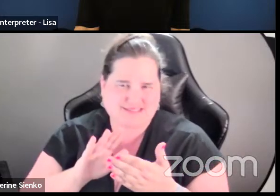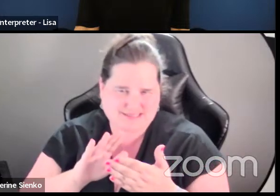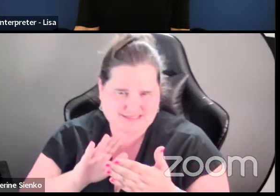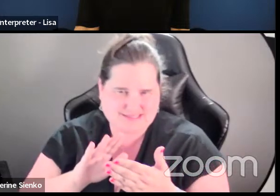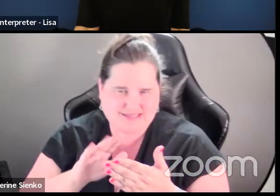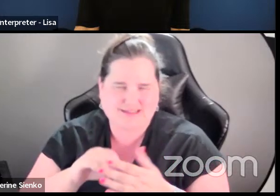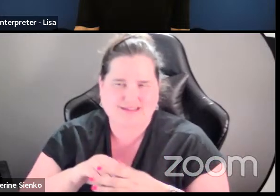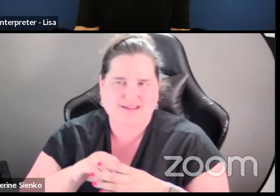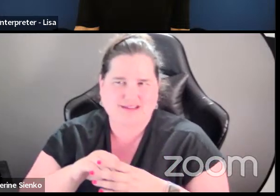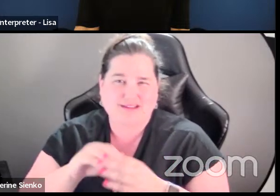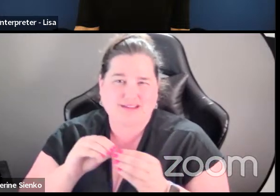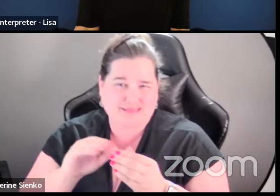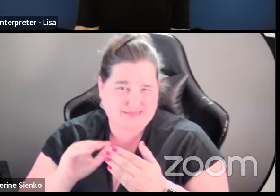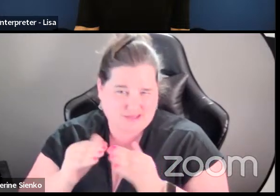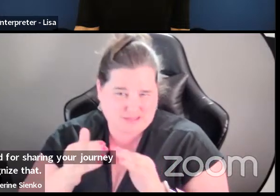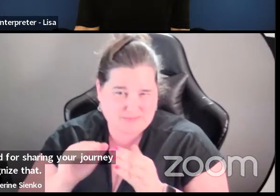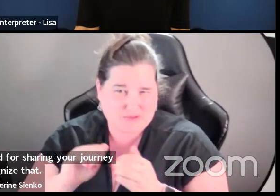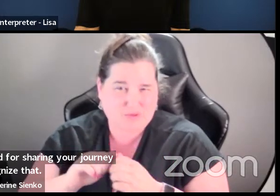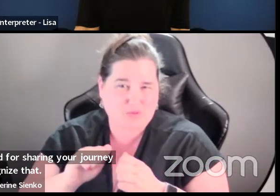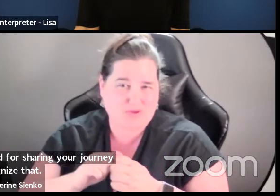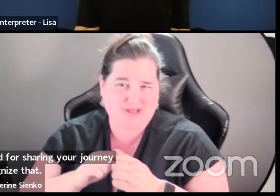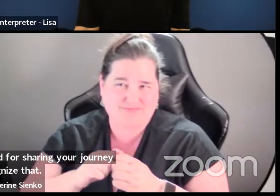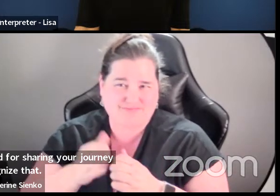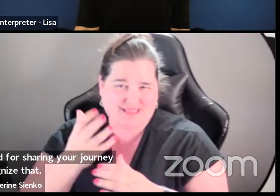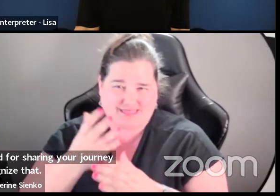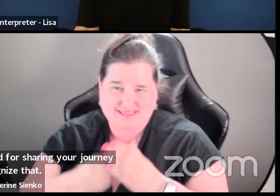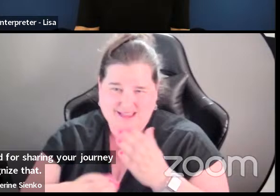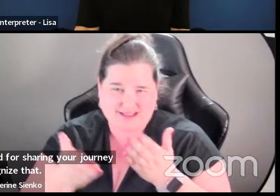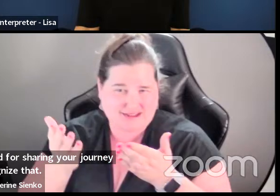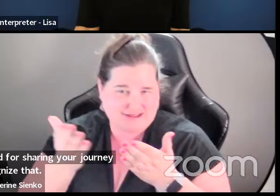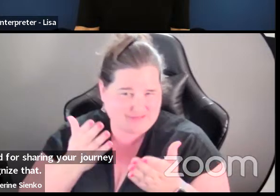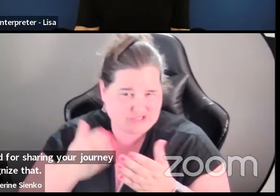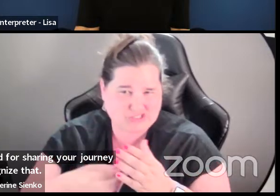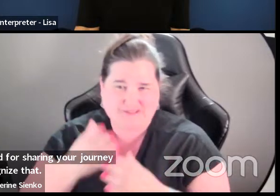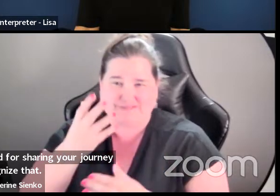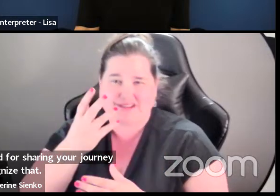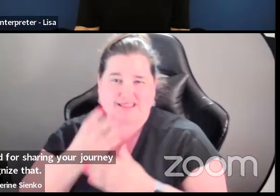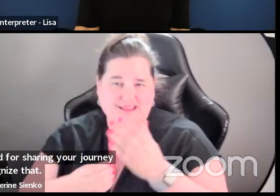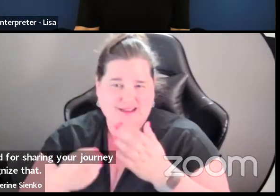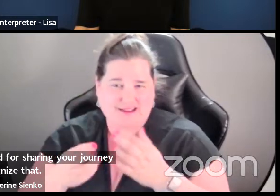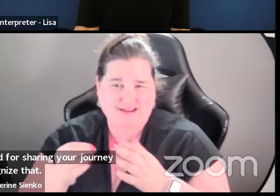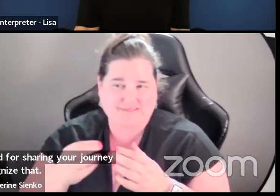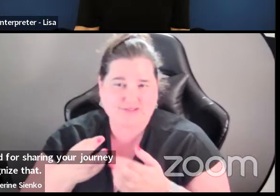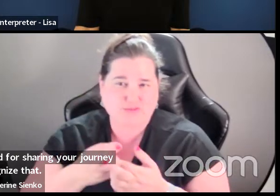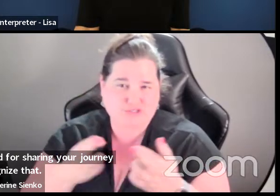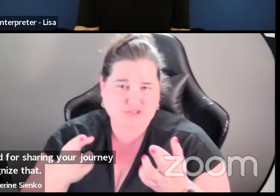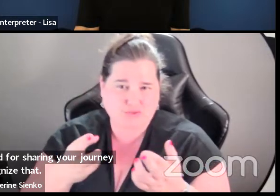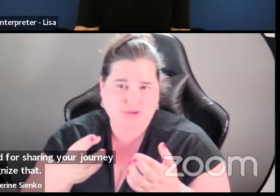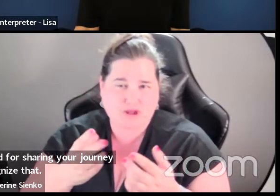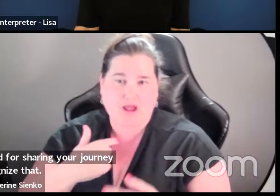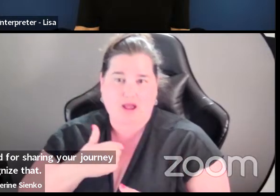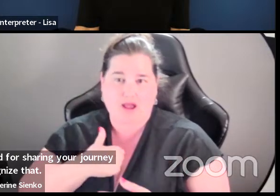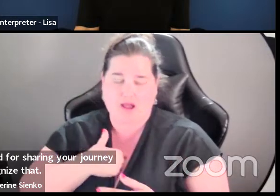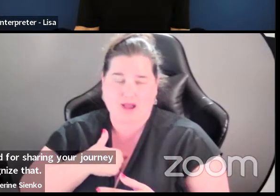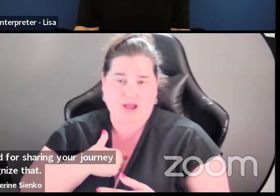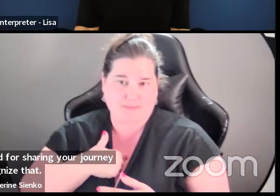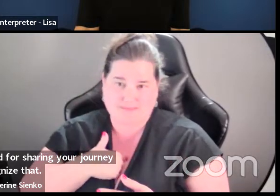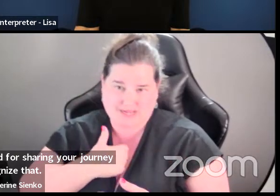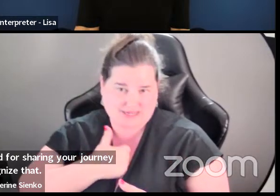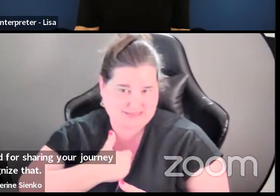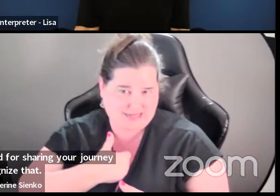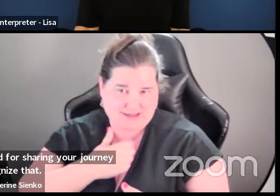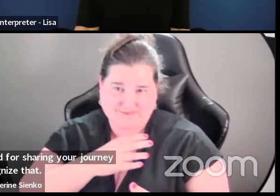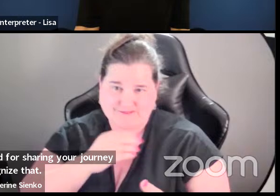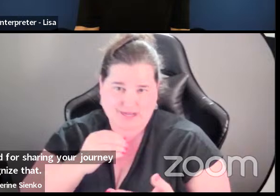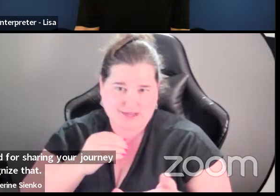We recognize the challenges that you are now facing in the community with the lack of services